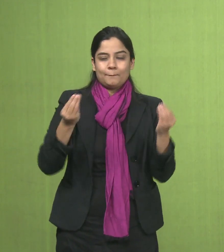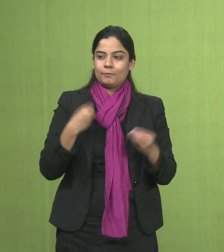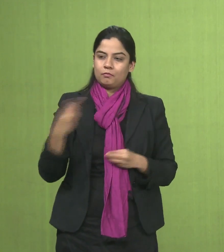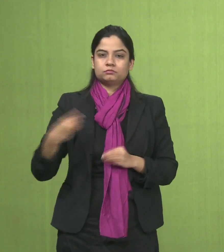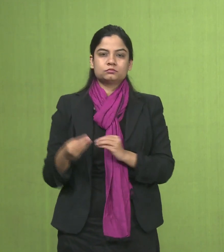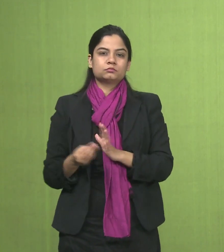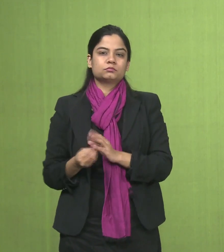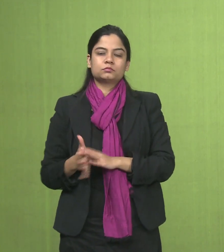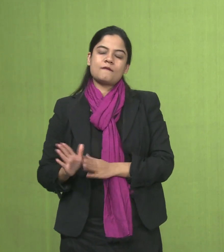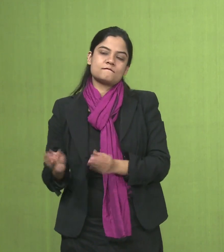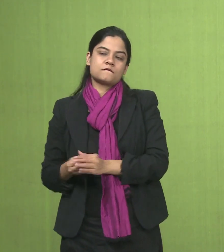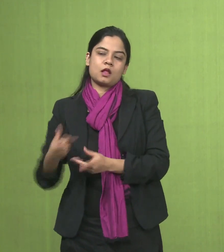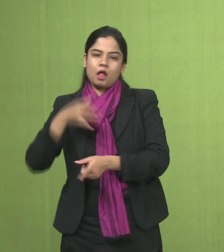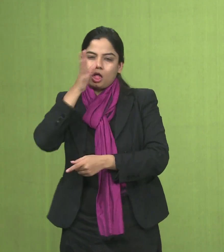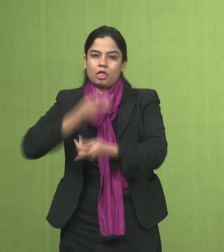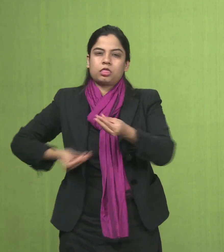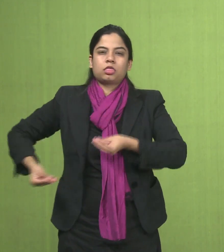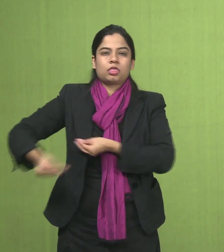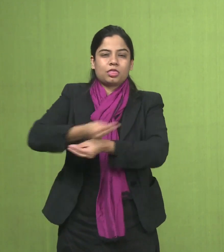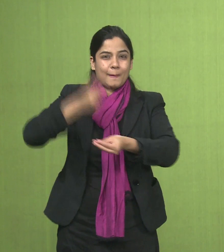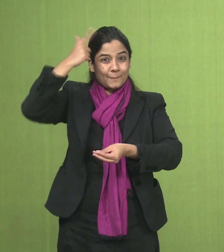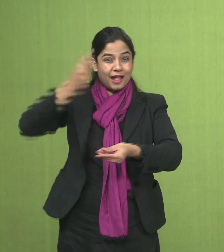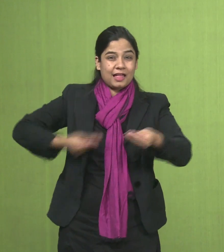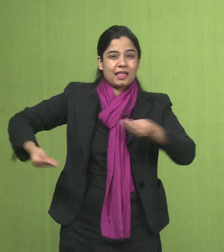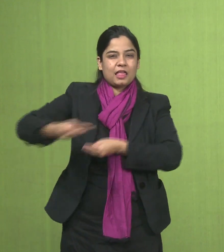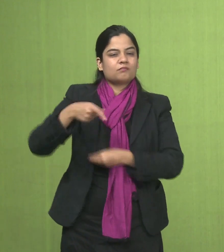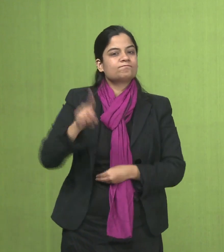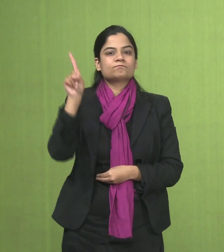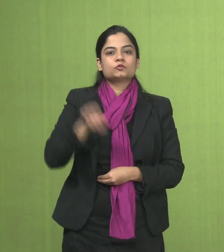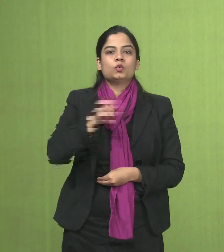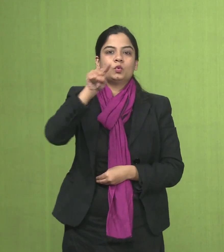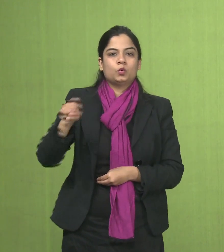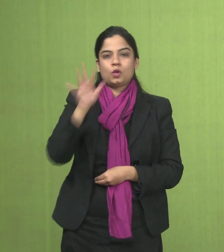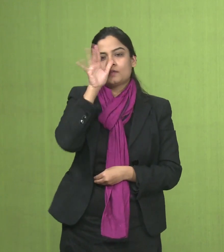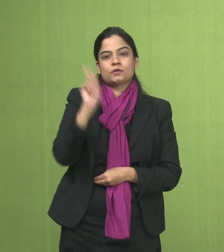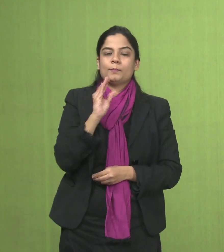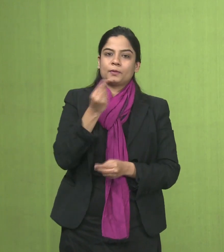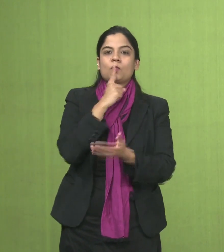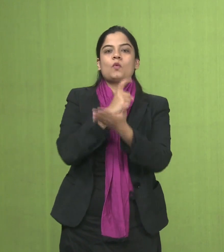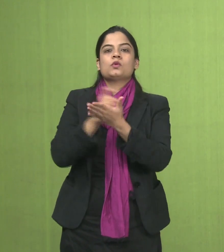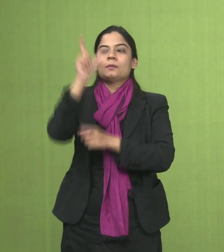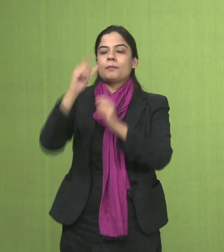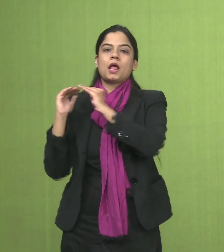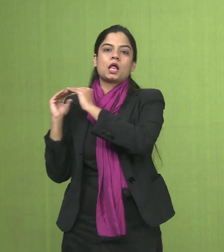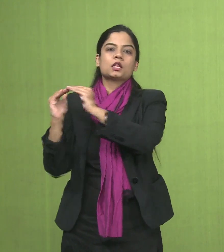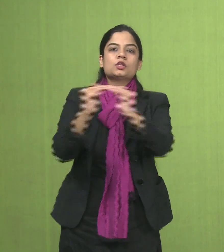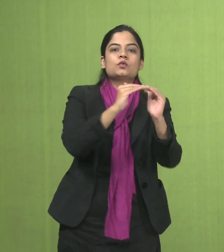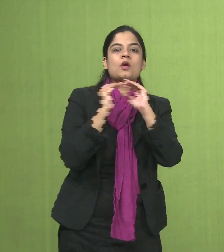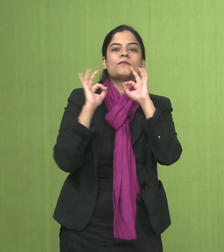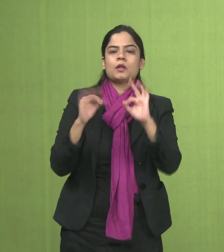Be alert. Sometimes there are corrupt practices that are happening. So be vigilant and be informed.